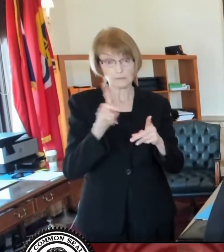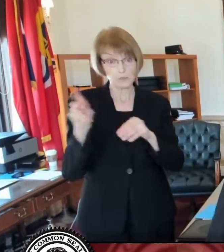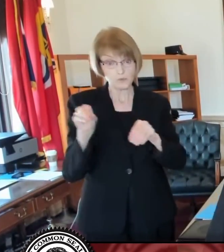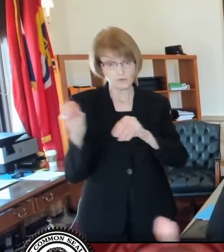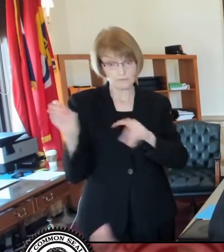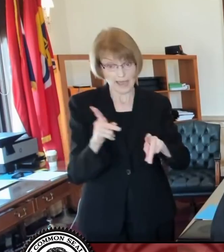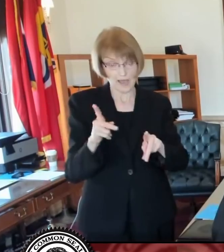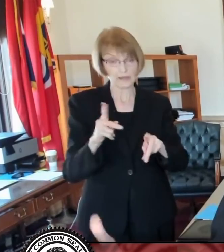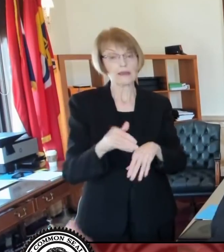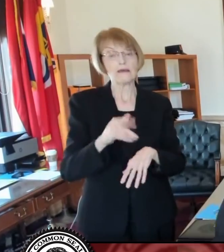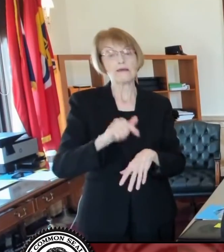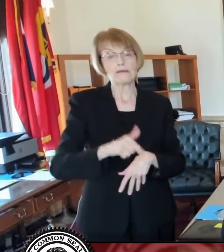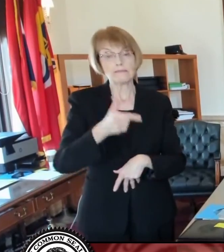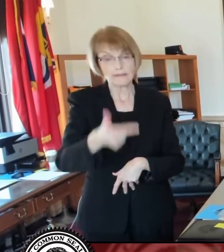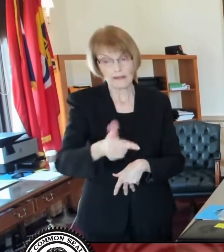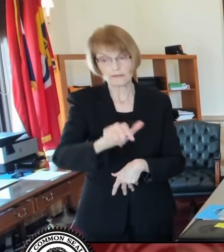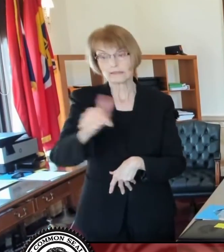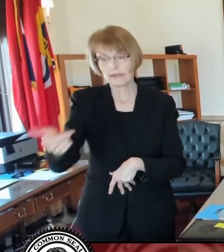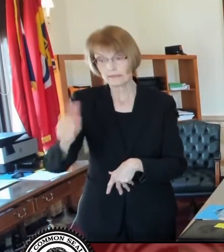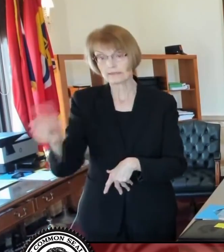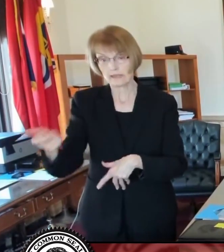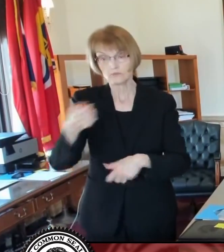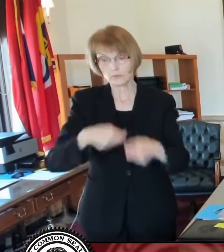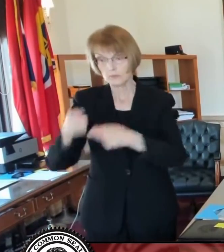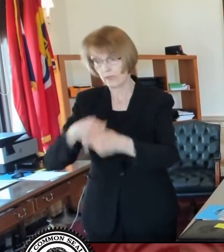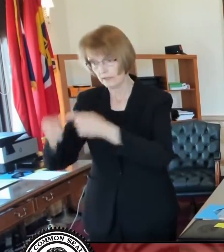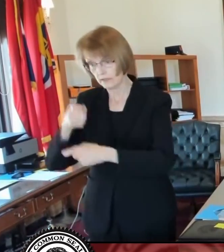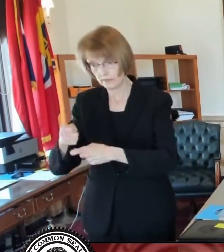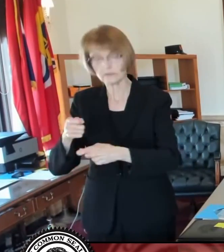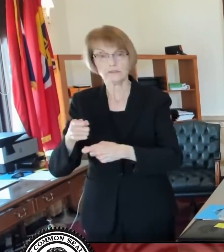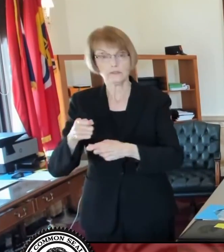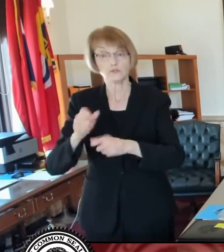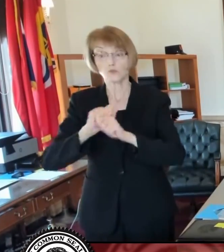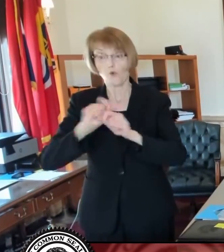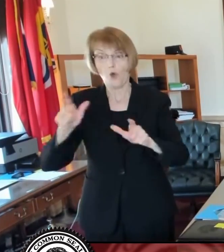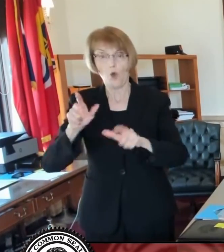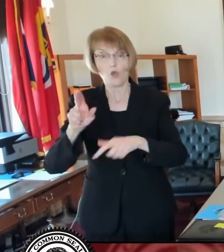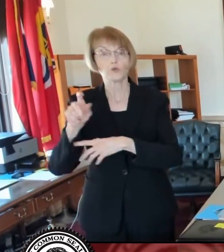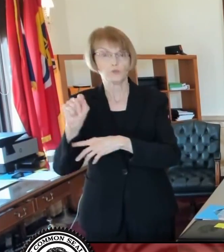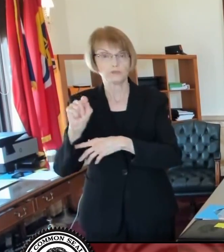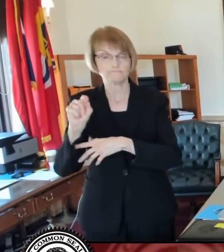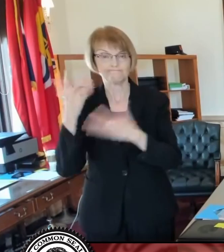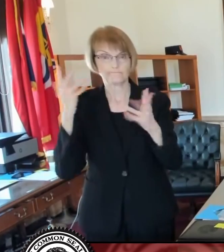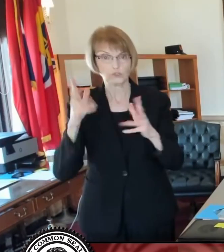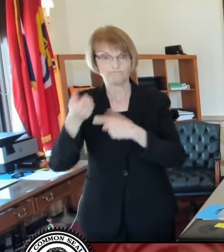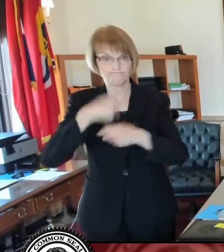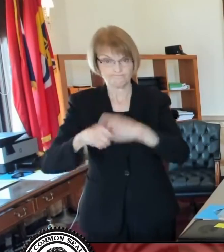unit and the next unit and the next unit until all the units are done.